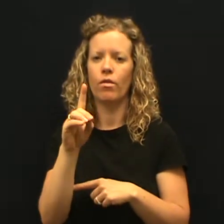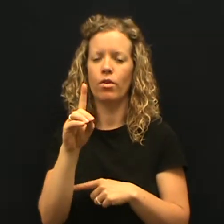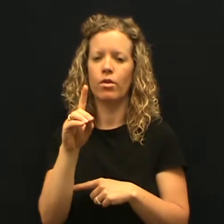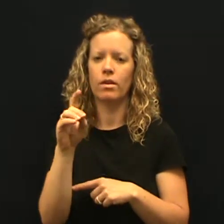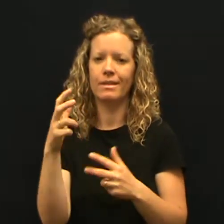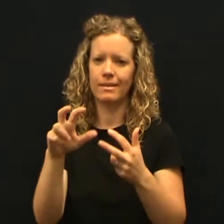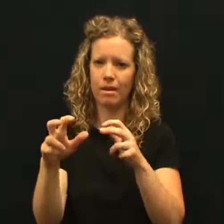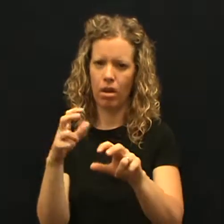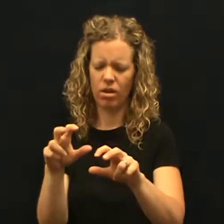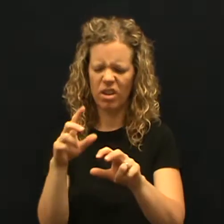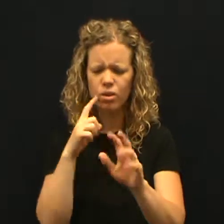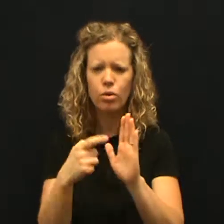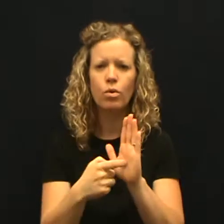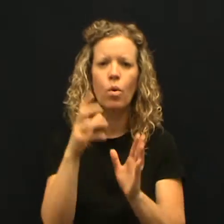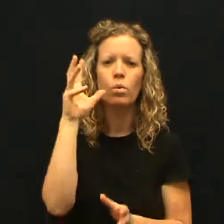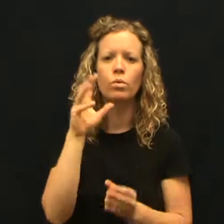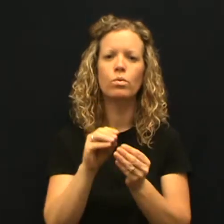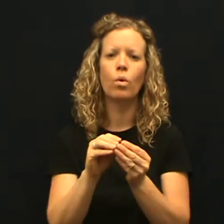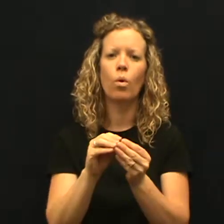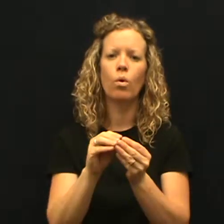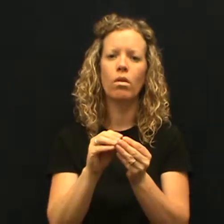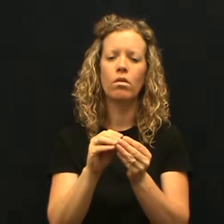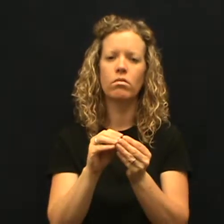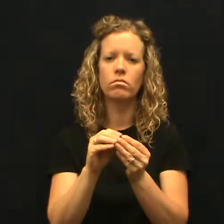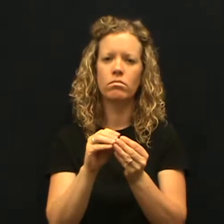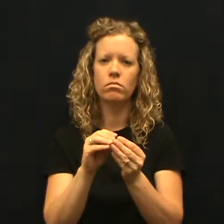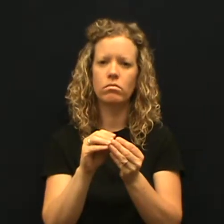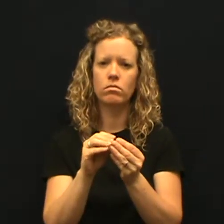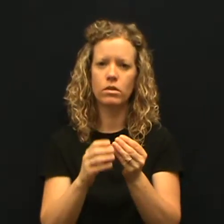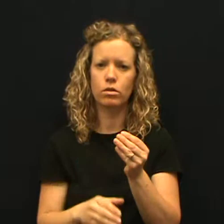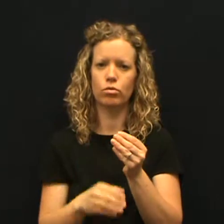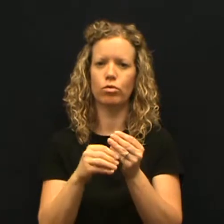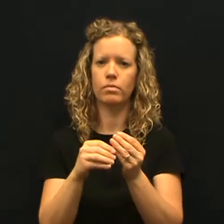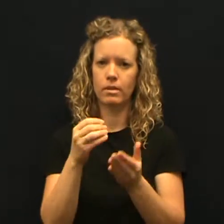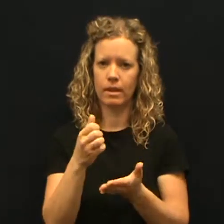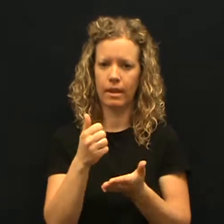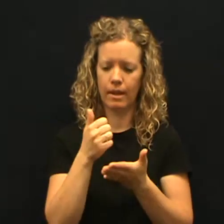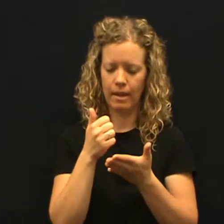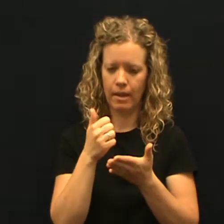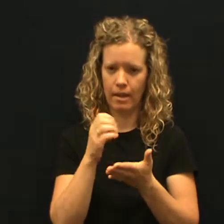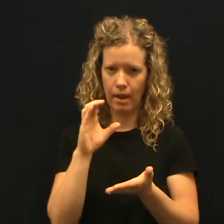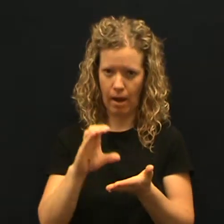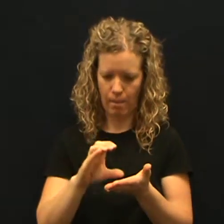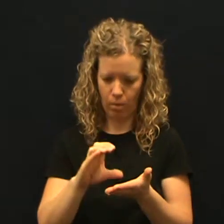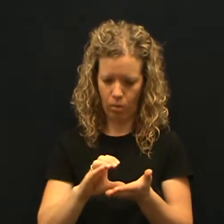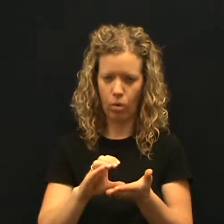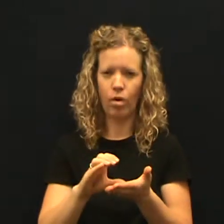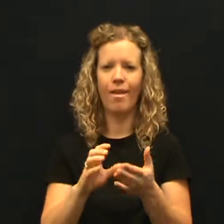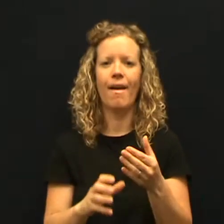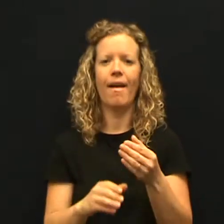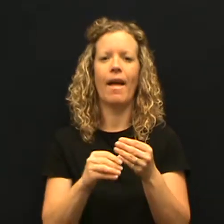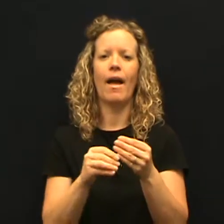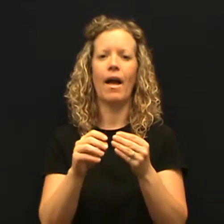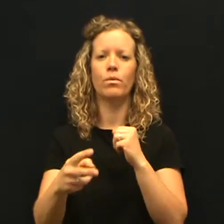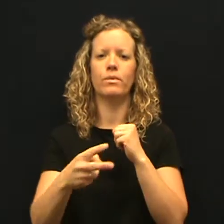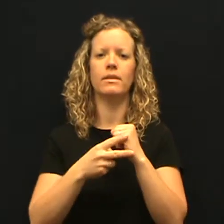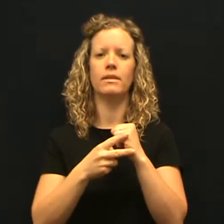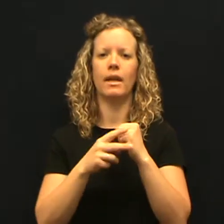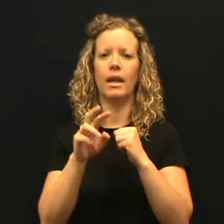capital of all of our stock. And then, of course, we add retained earnings. And remember that retained earnings is